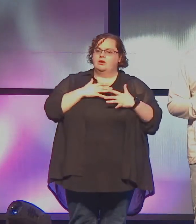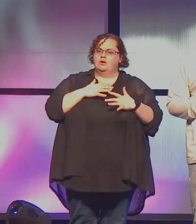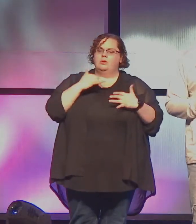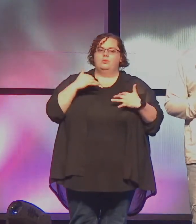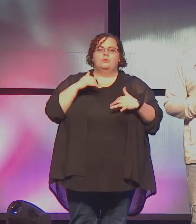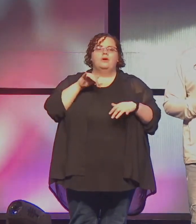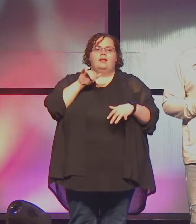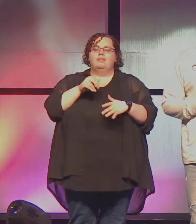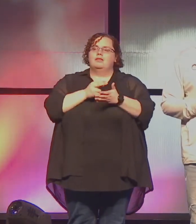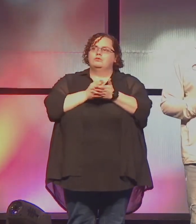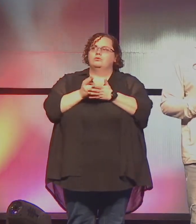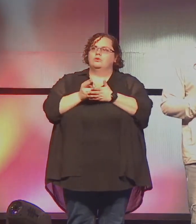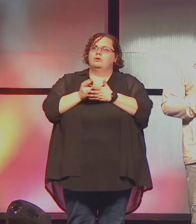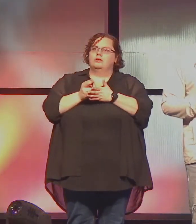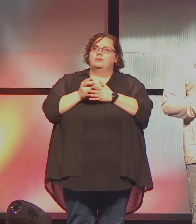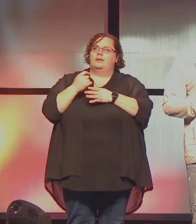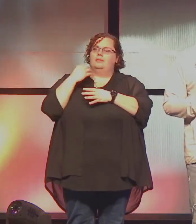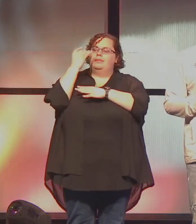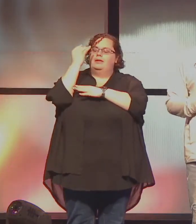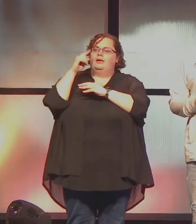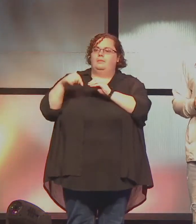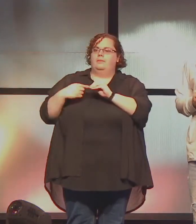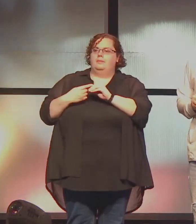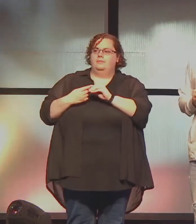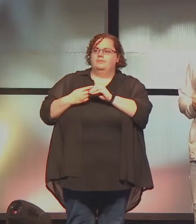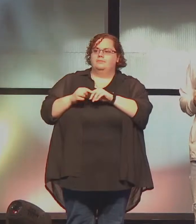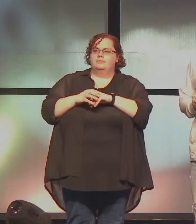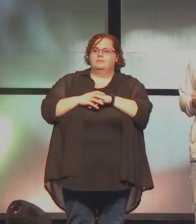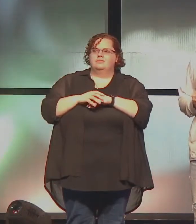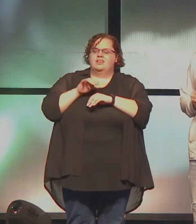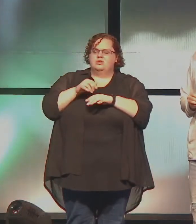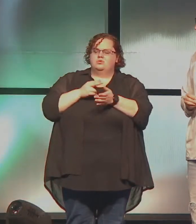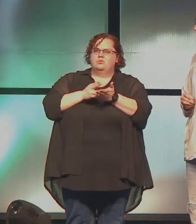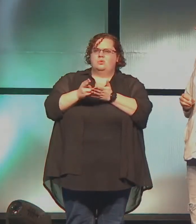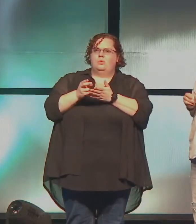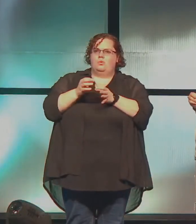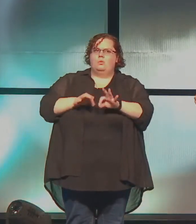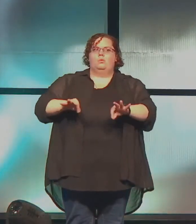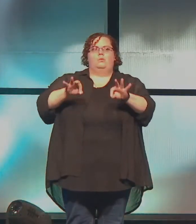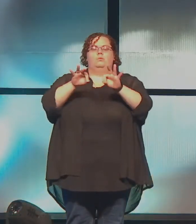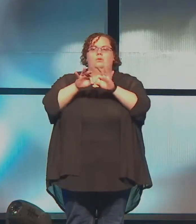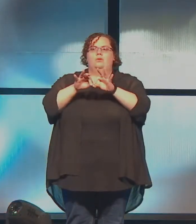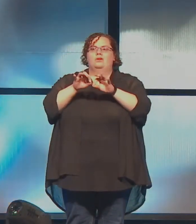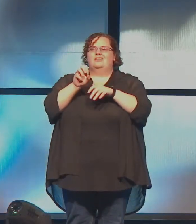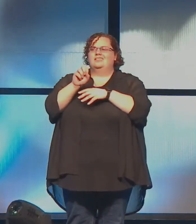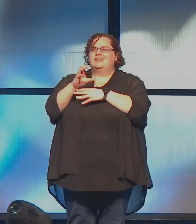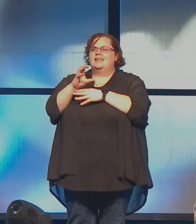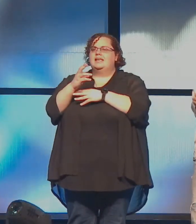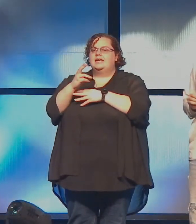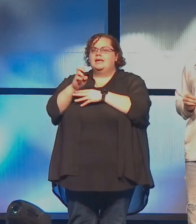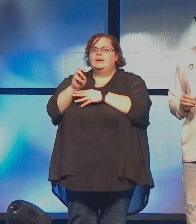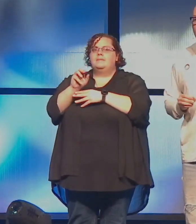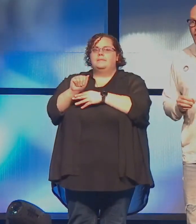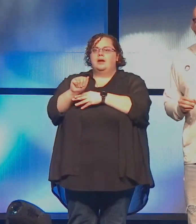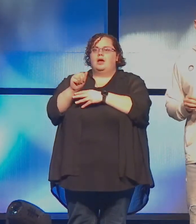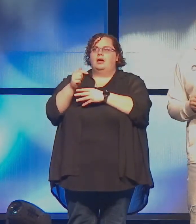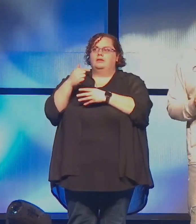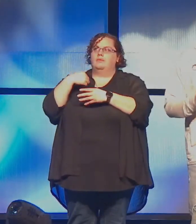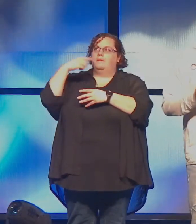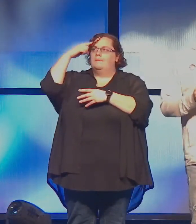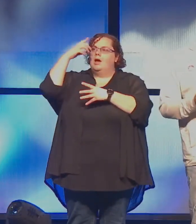is worth holding on to. I think that's a truth worth holding on to, even though the schemas of our mind might want us to draw into fear and